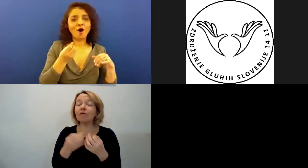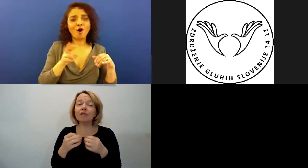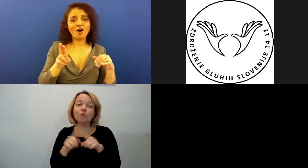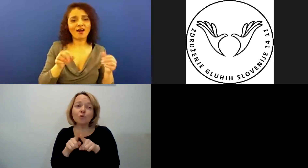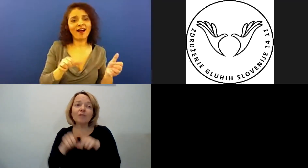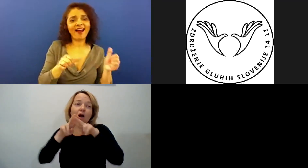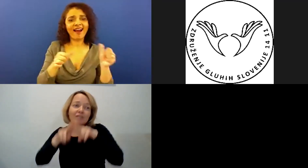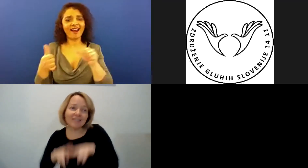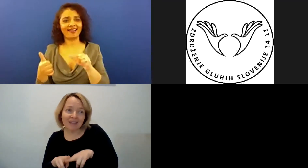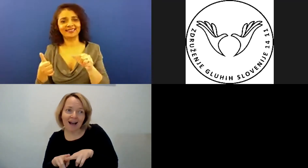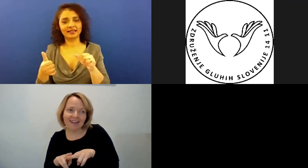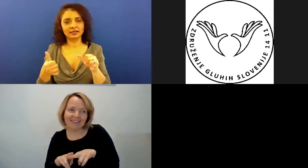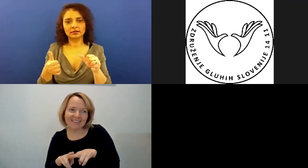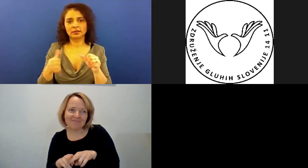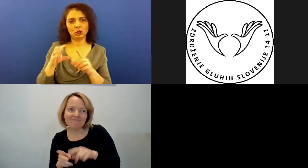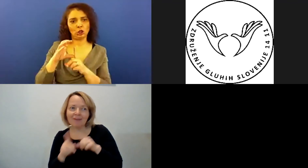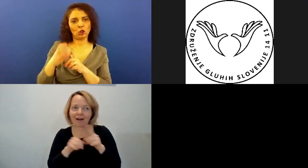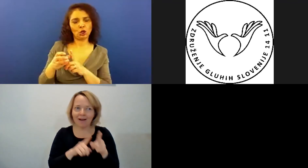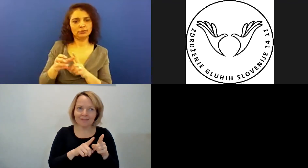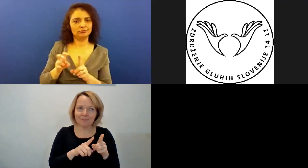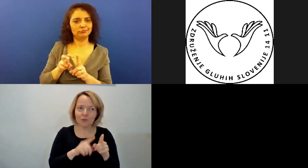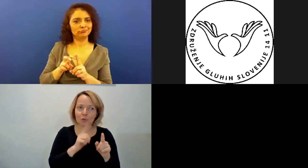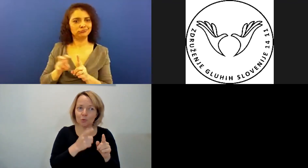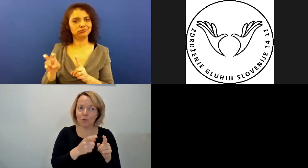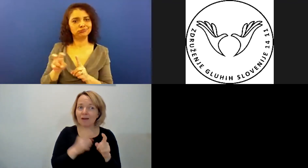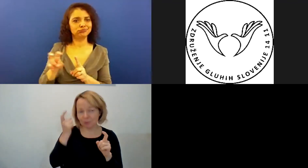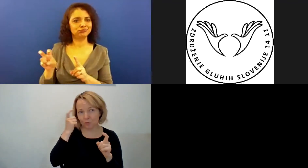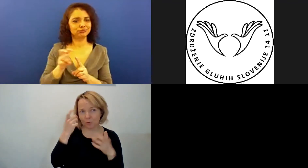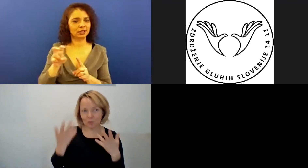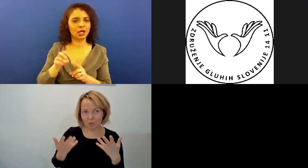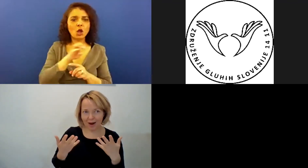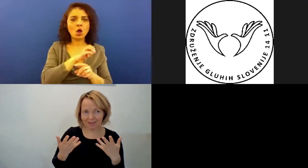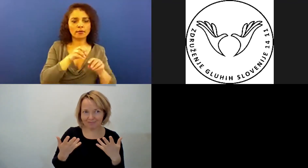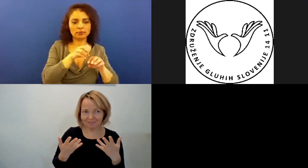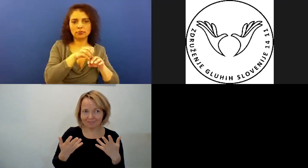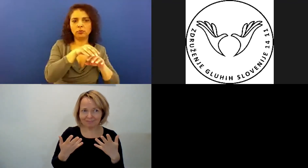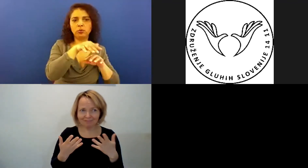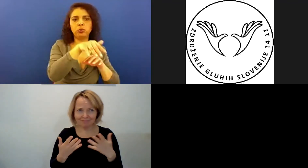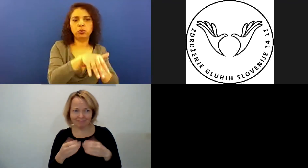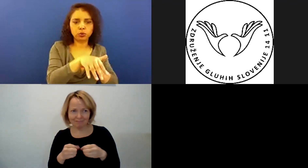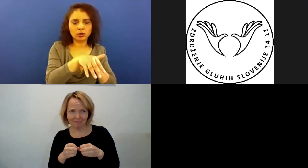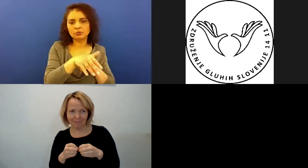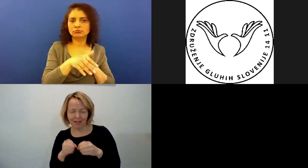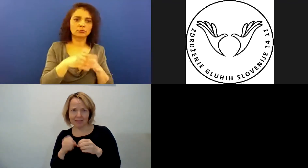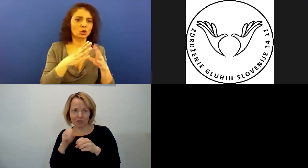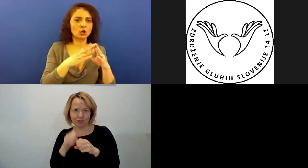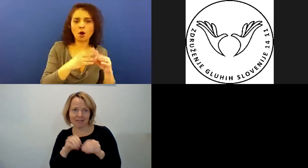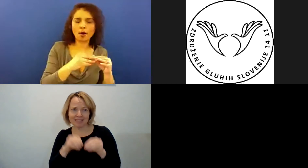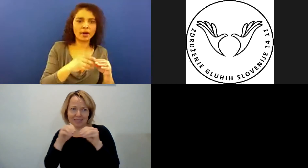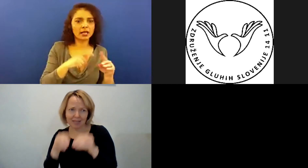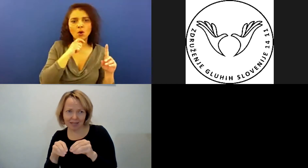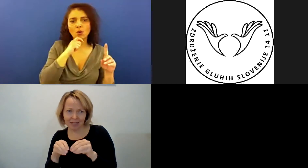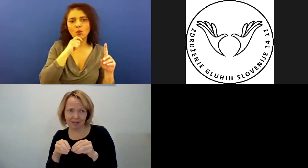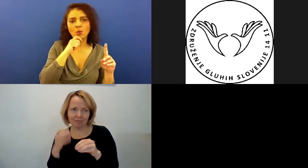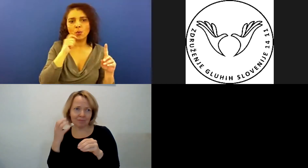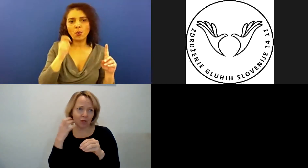built their families there and stayed. Others had a different culture. They were travelers. So they moved